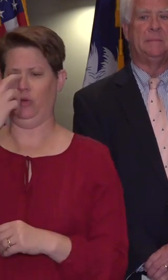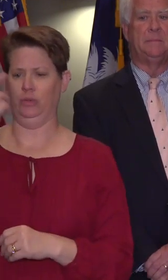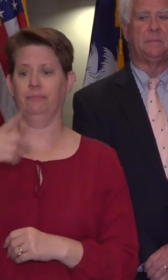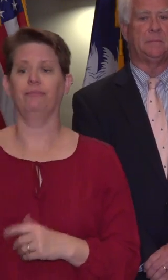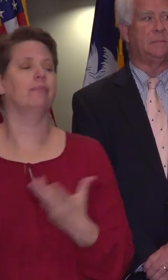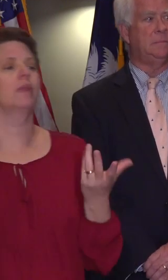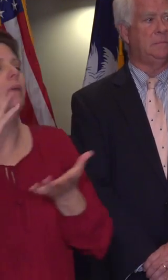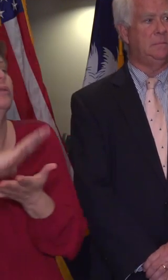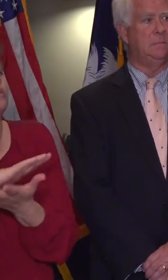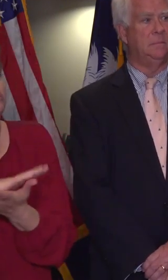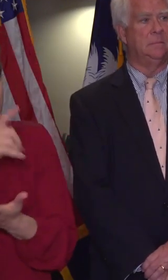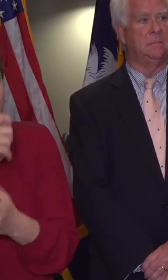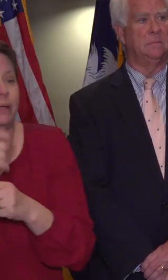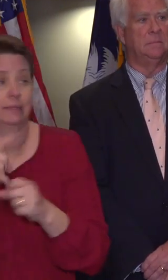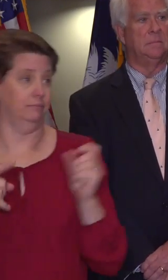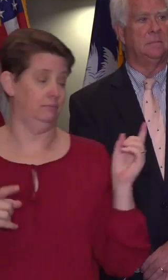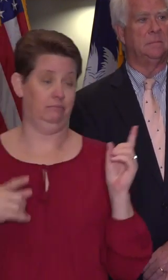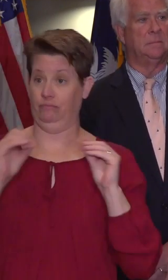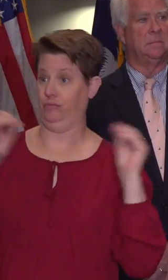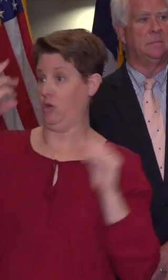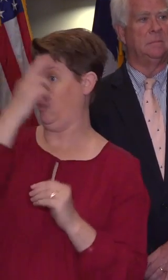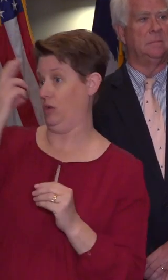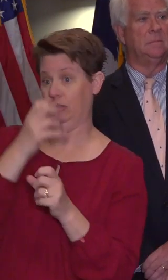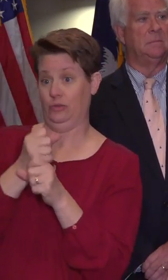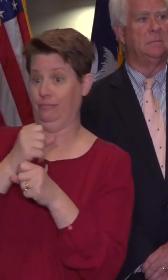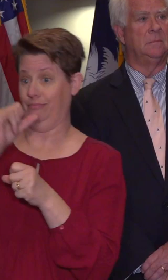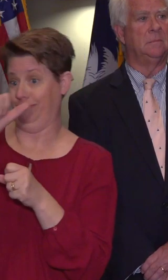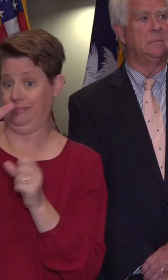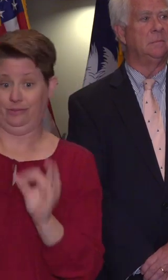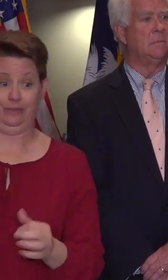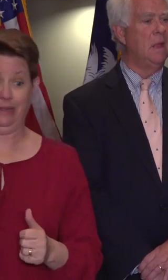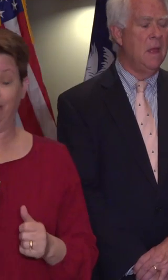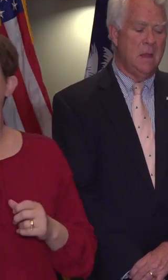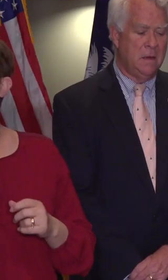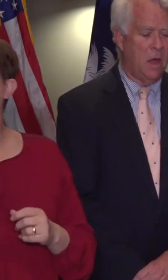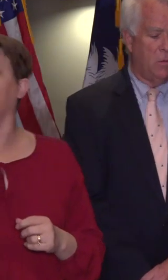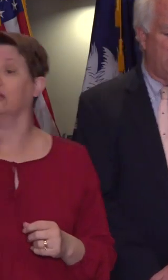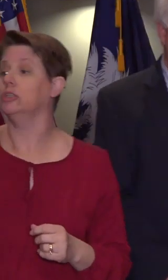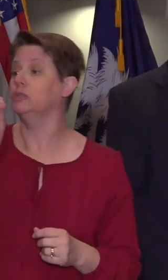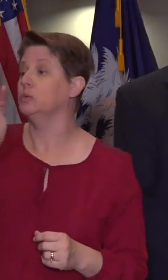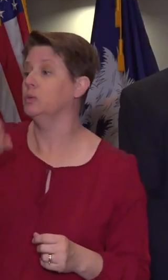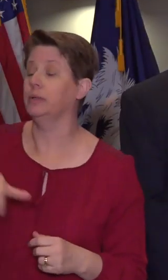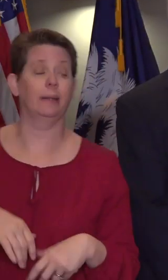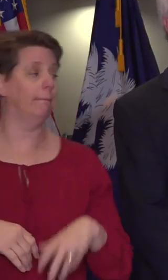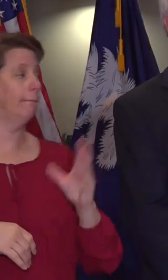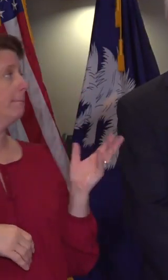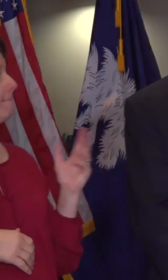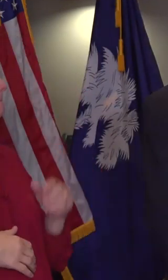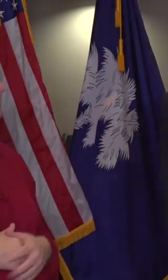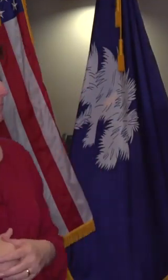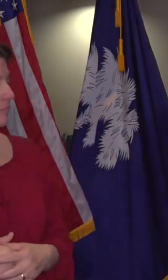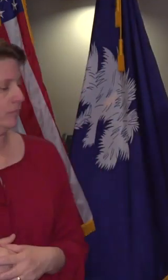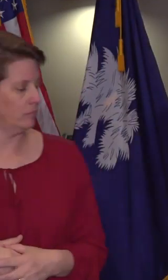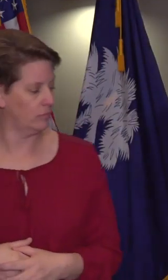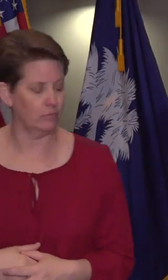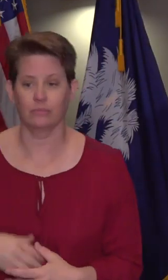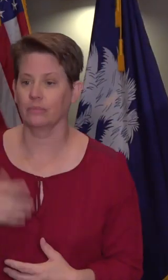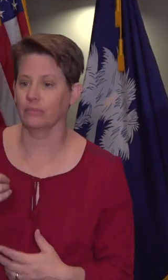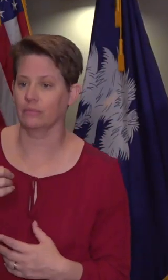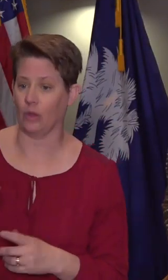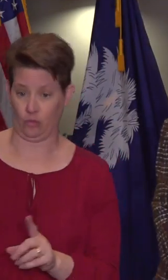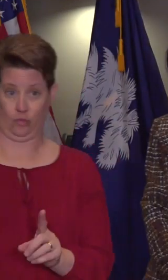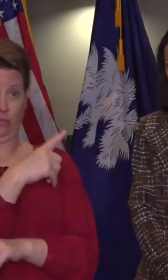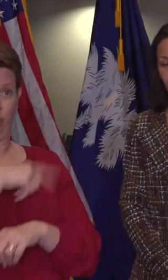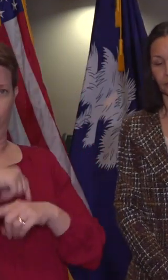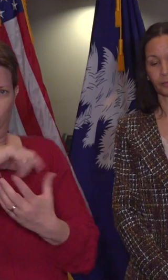about schools? Who makes that there's decision? No reason to do that either. Dr. Toomey? No, we are, with regards to the question